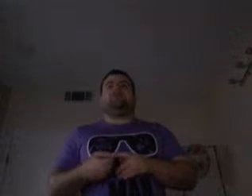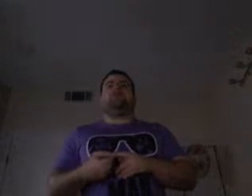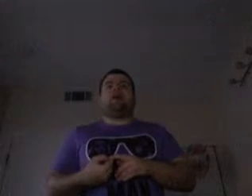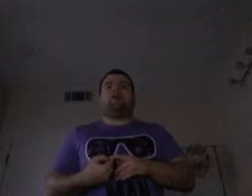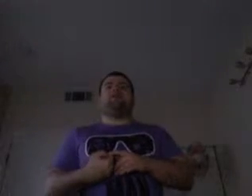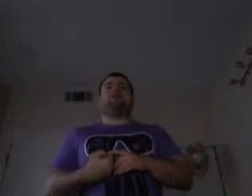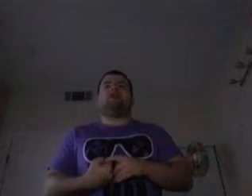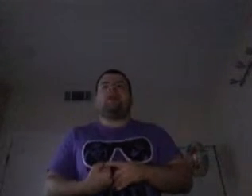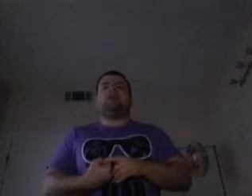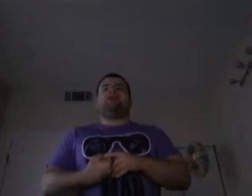me, talk to me, talk to me.